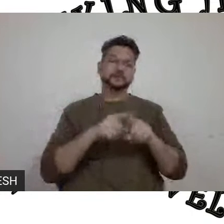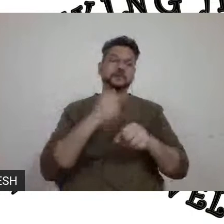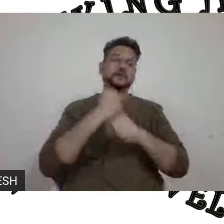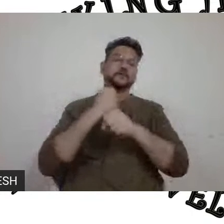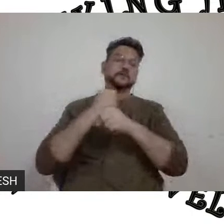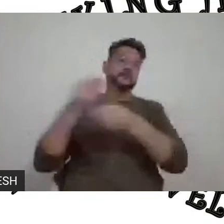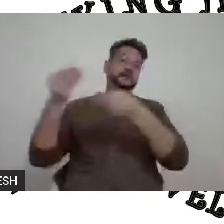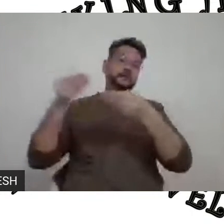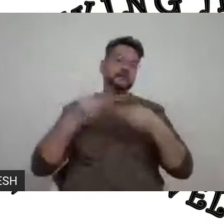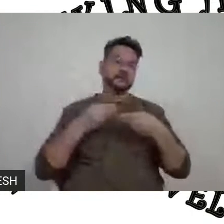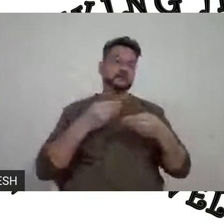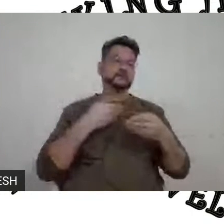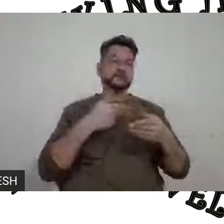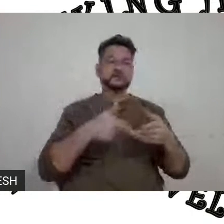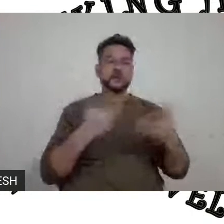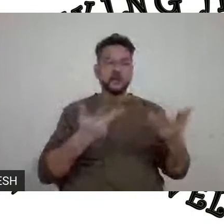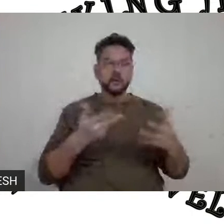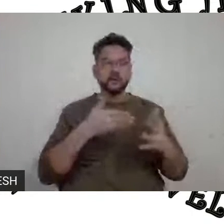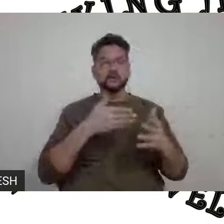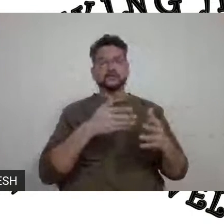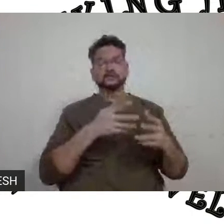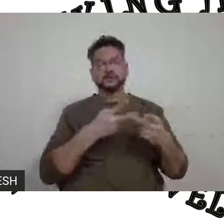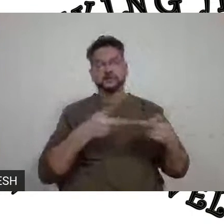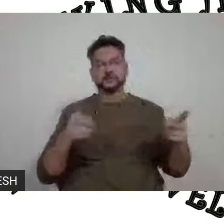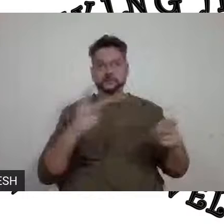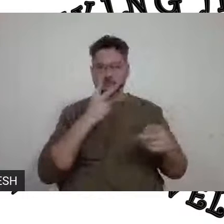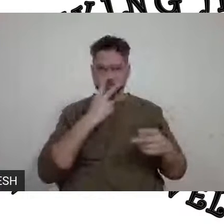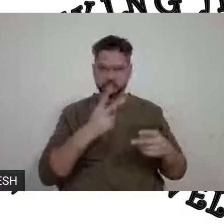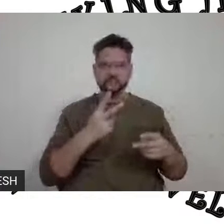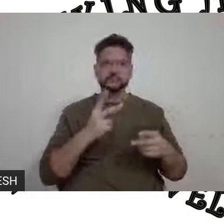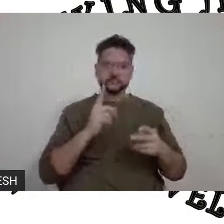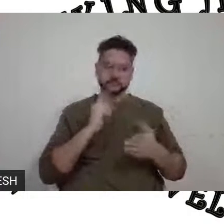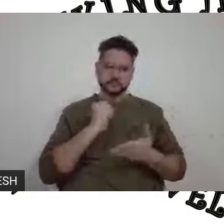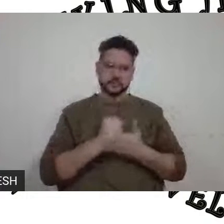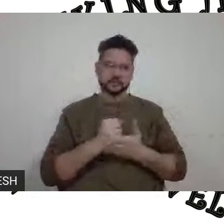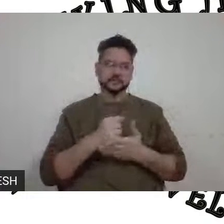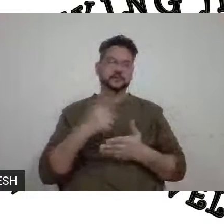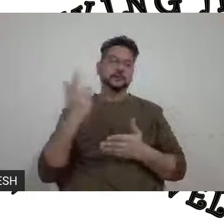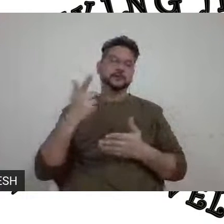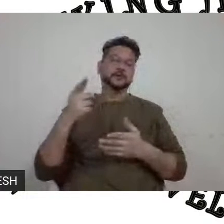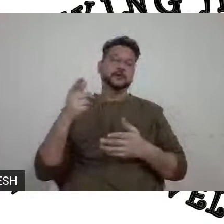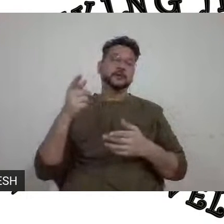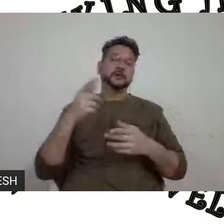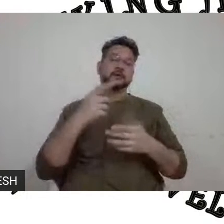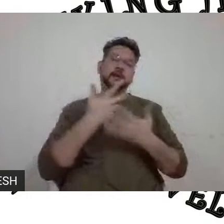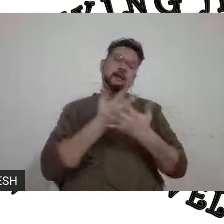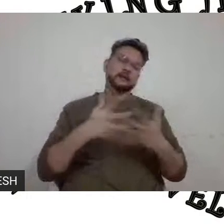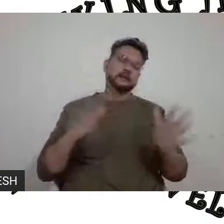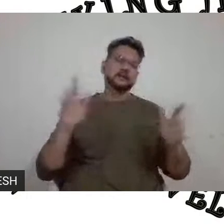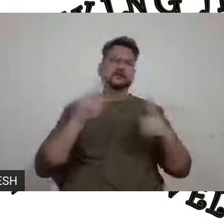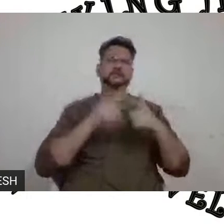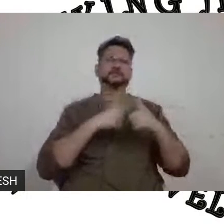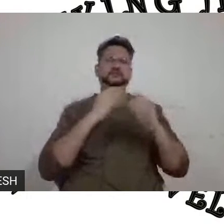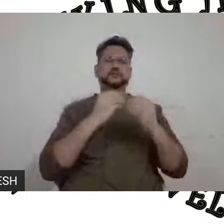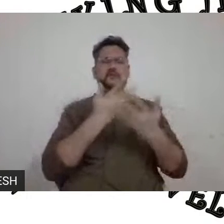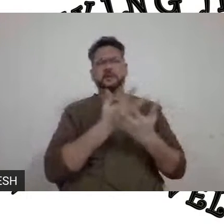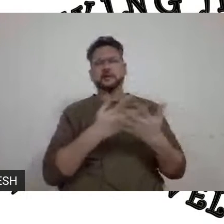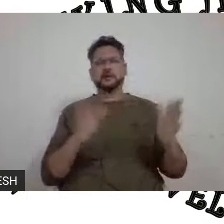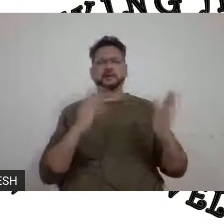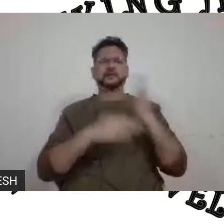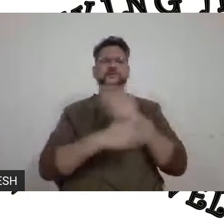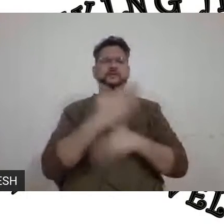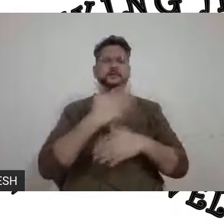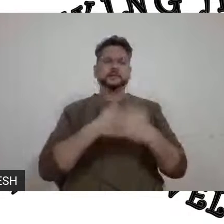it's generally applicable to all forms of employment for persons with disabilities. So as far as my